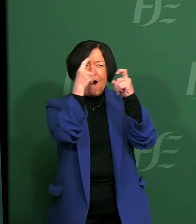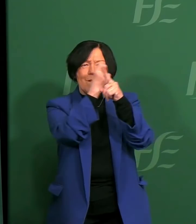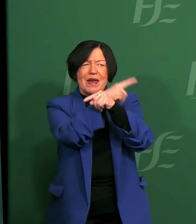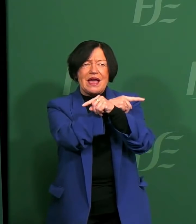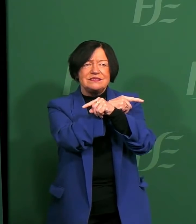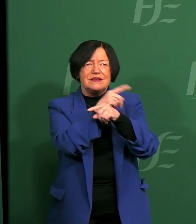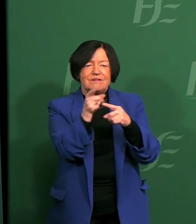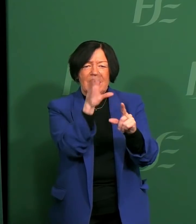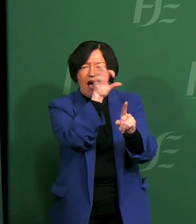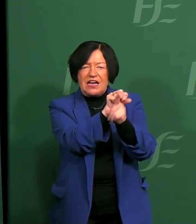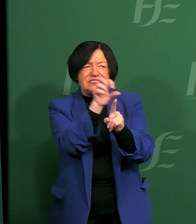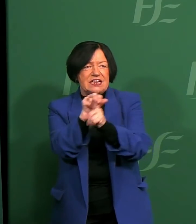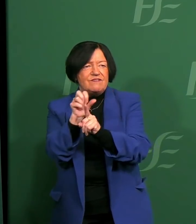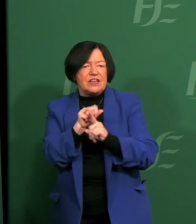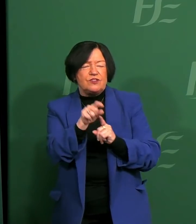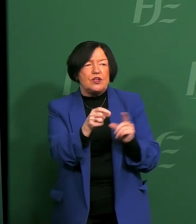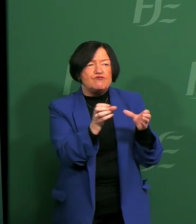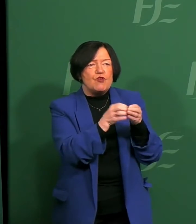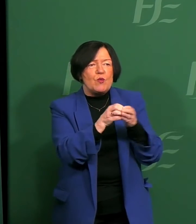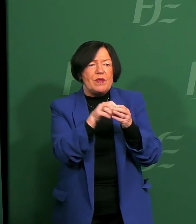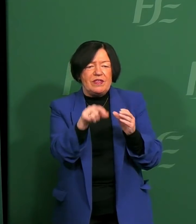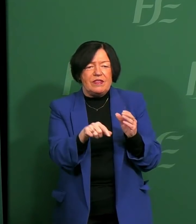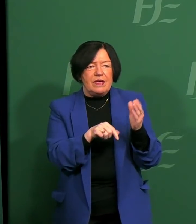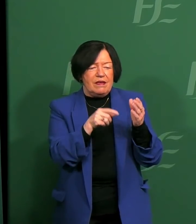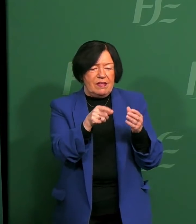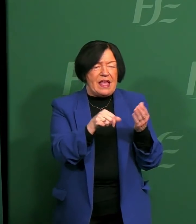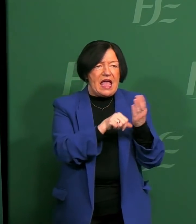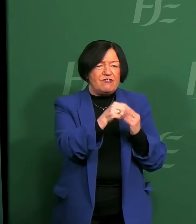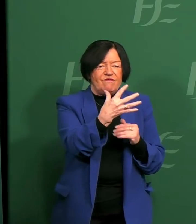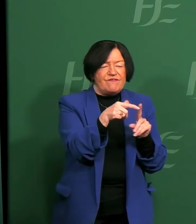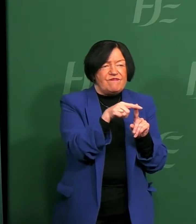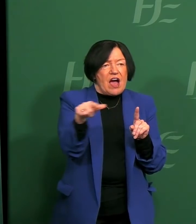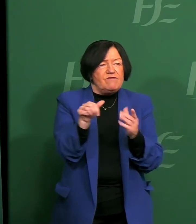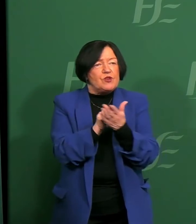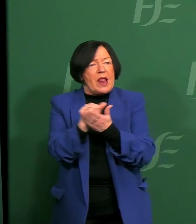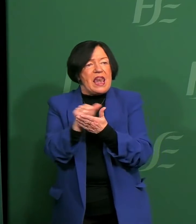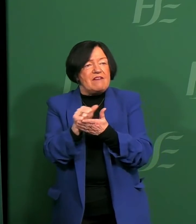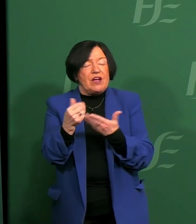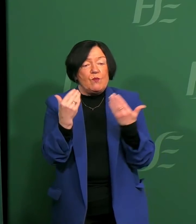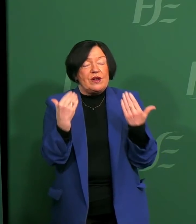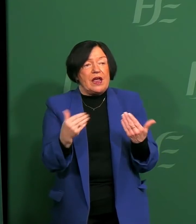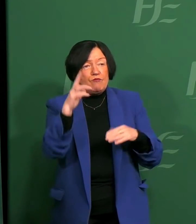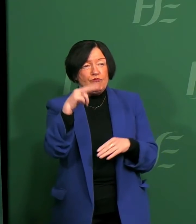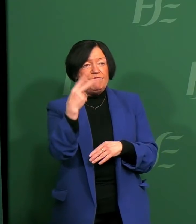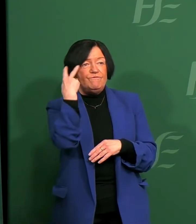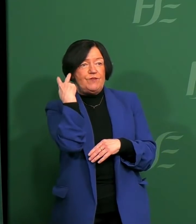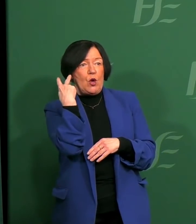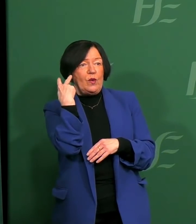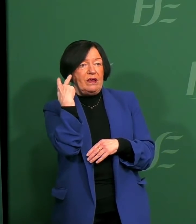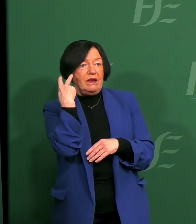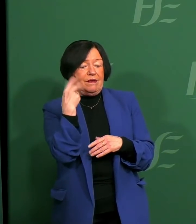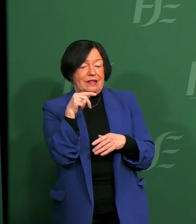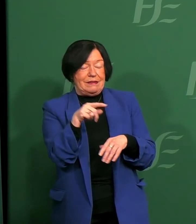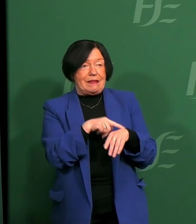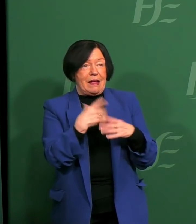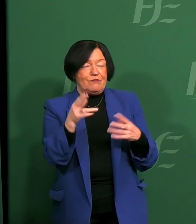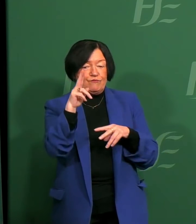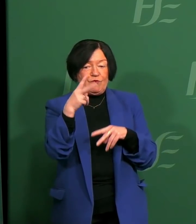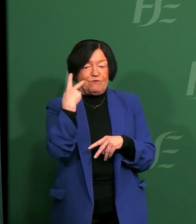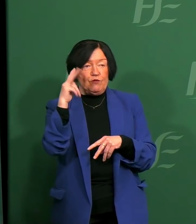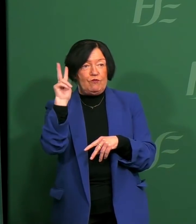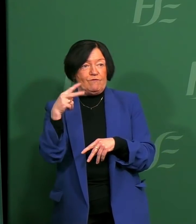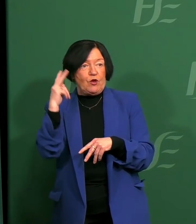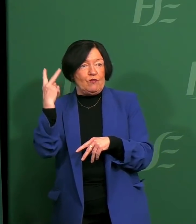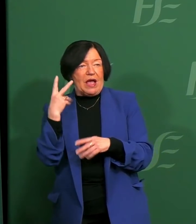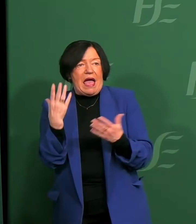of the identification of these groupings within the 5 to 11-year-olds. And we're currently reviewing this at this point in time